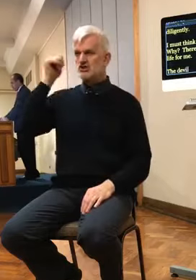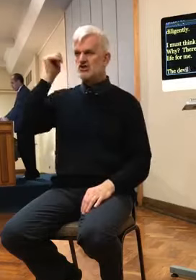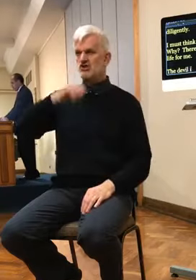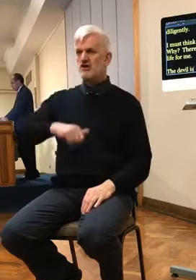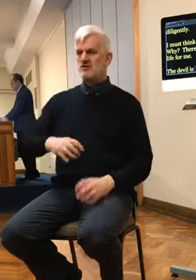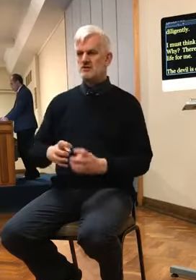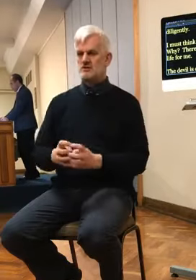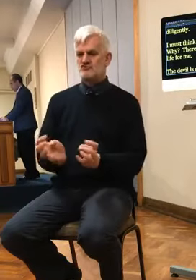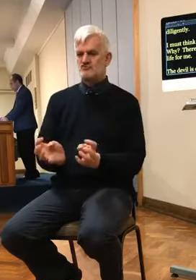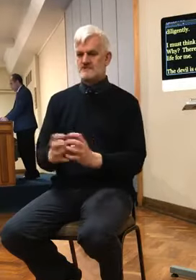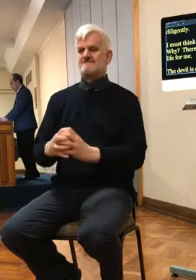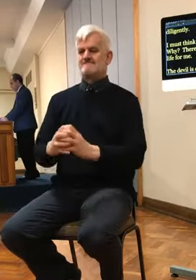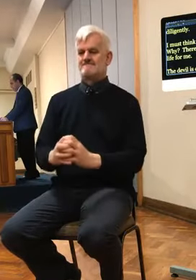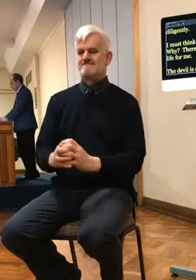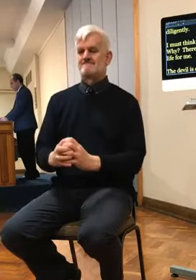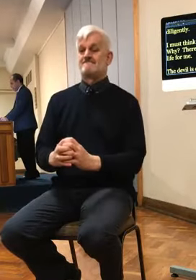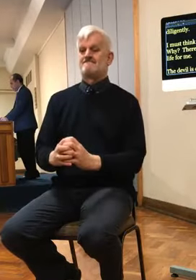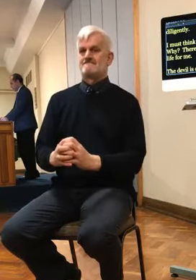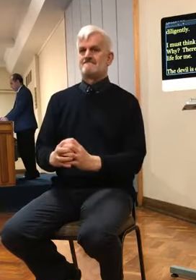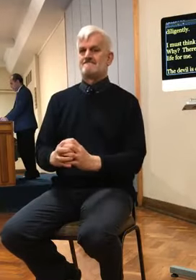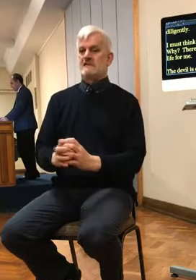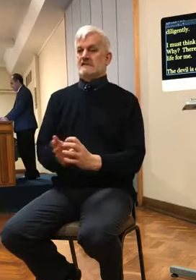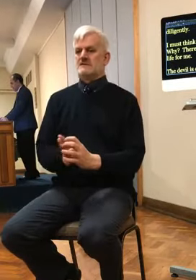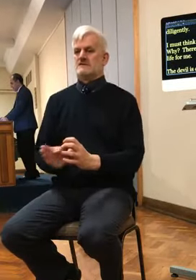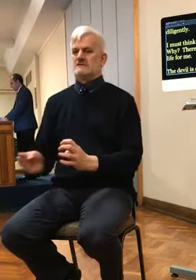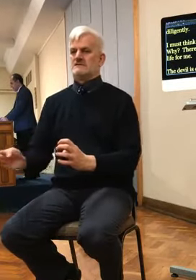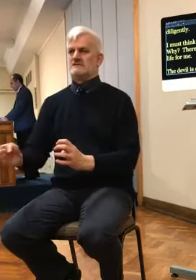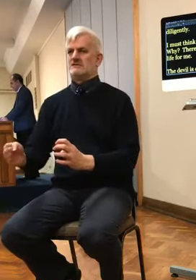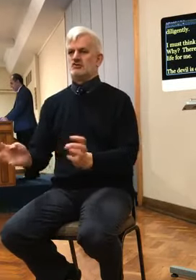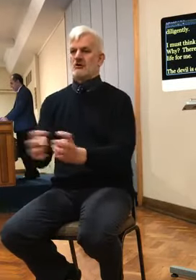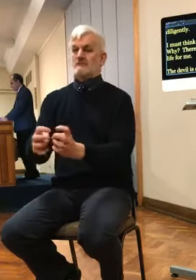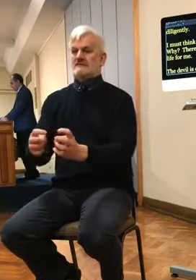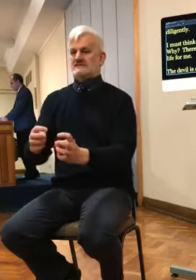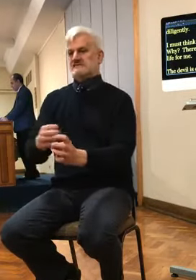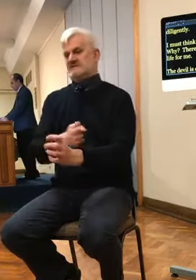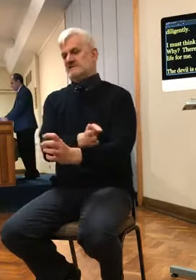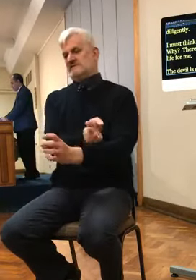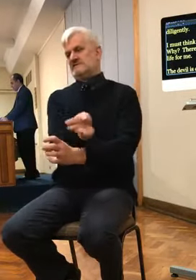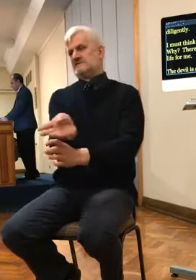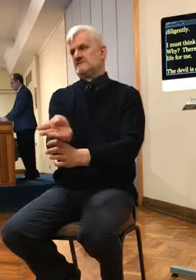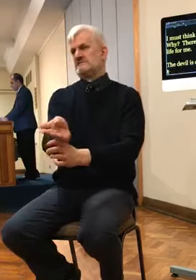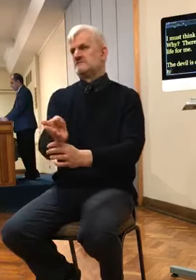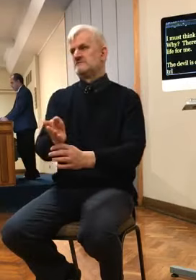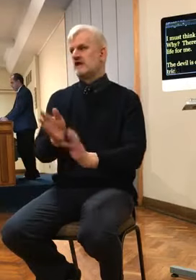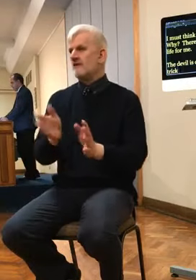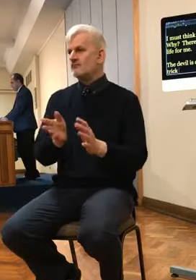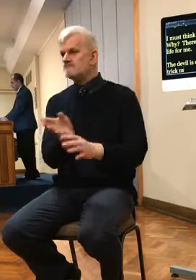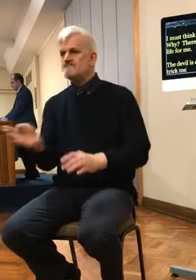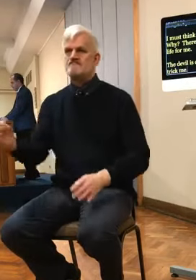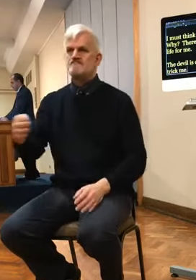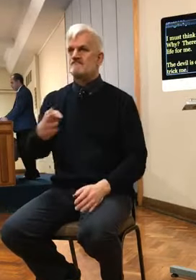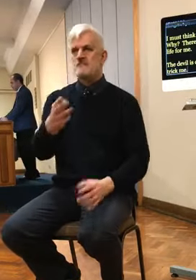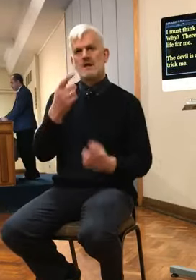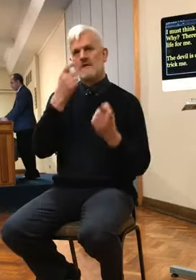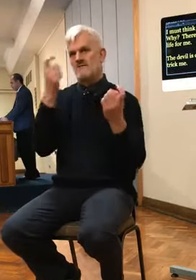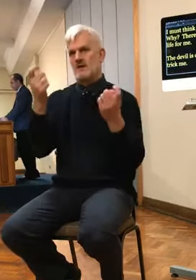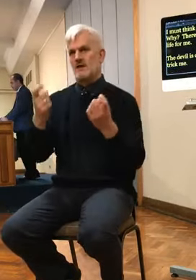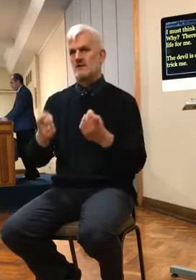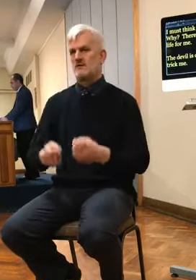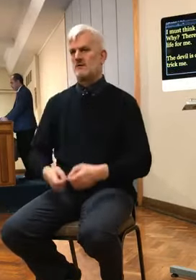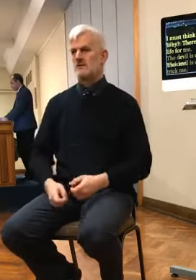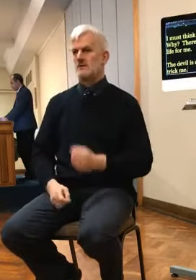to walk circumspectly, carefully, attentively, exactly. And do not